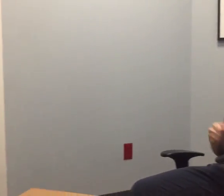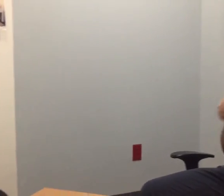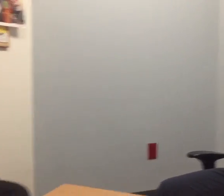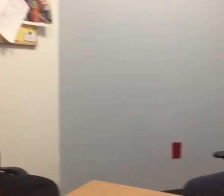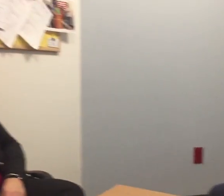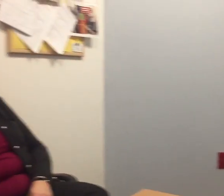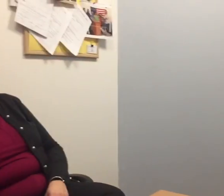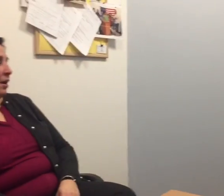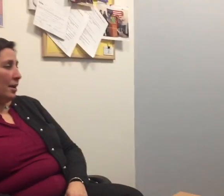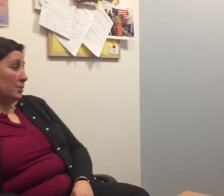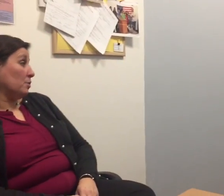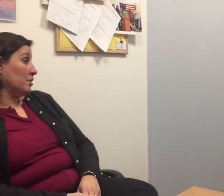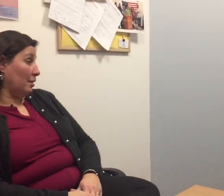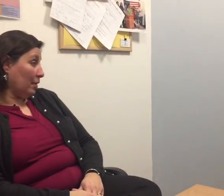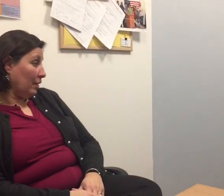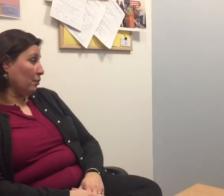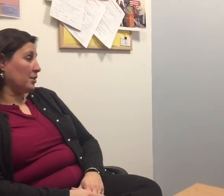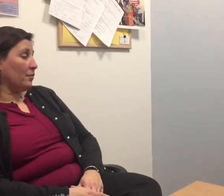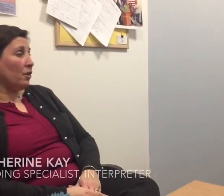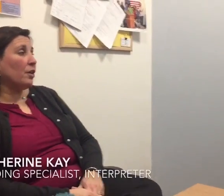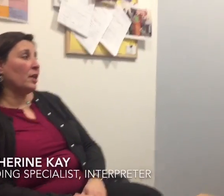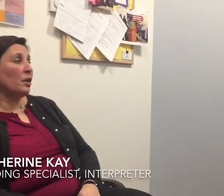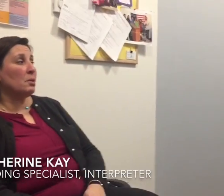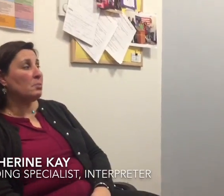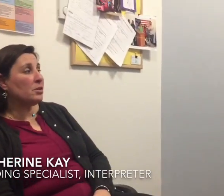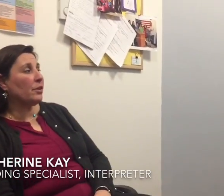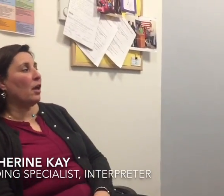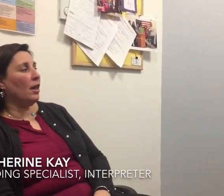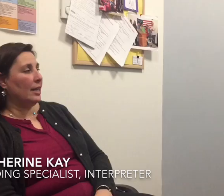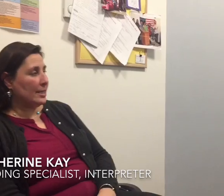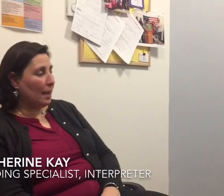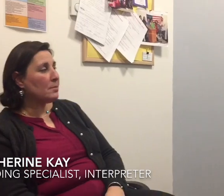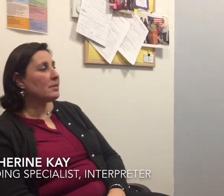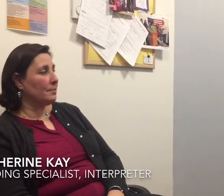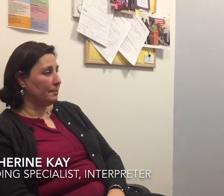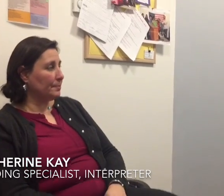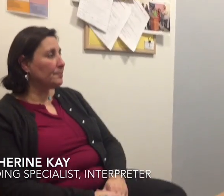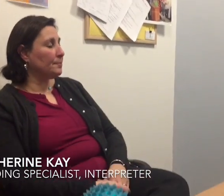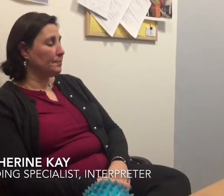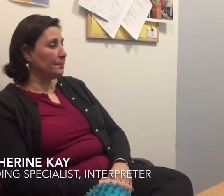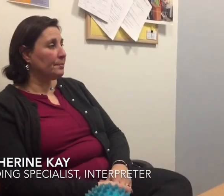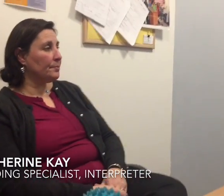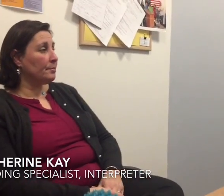our kids and we have a high suicide rate for deaf and hard of hearing people during the holiday time. Even here?